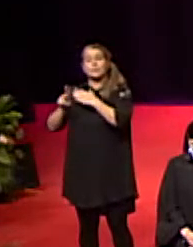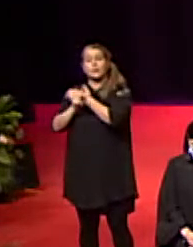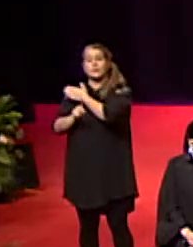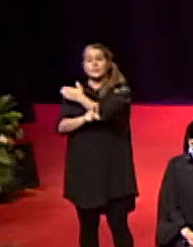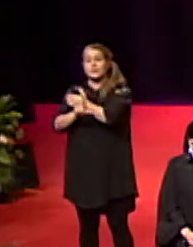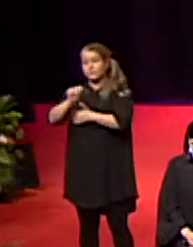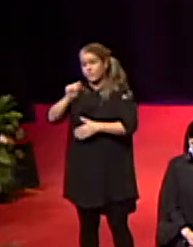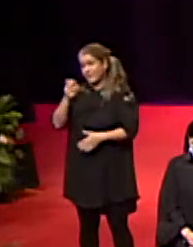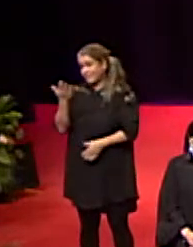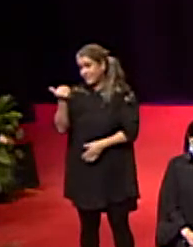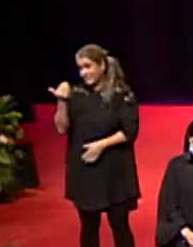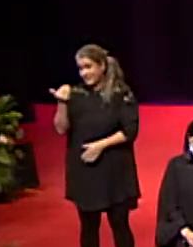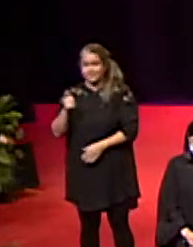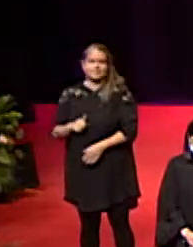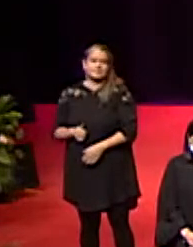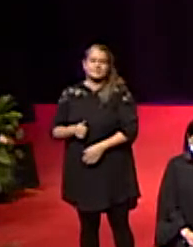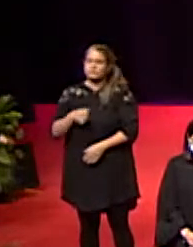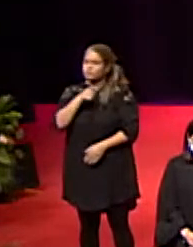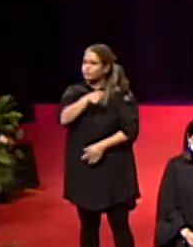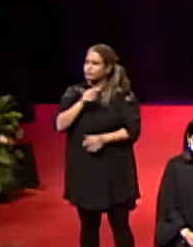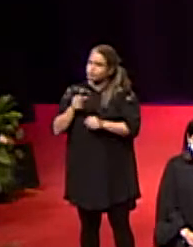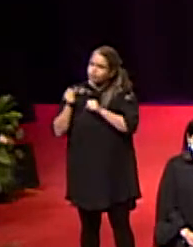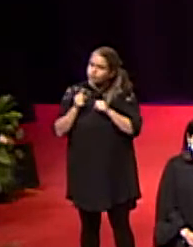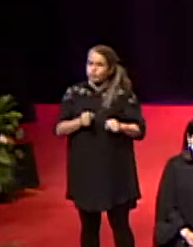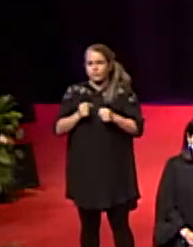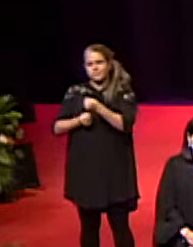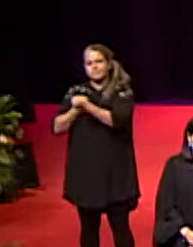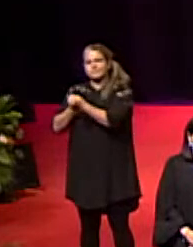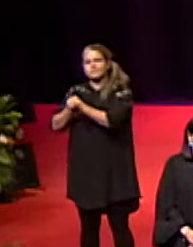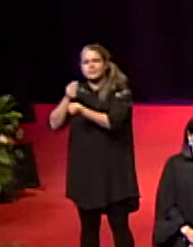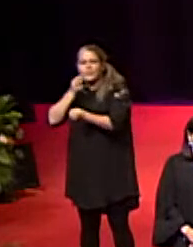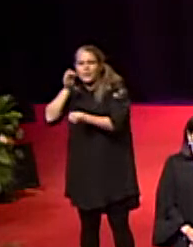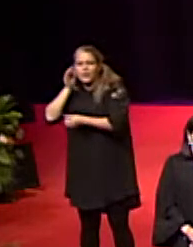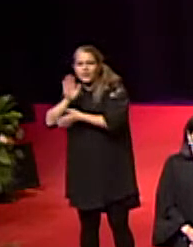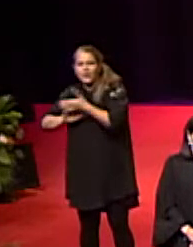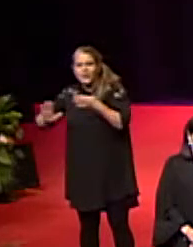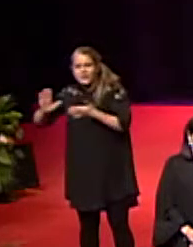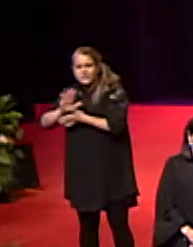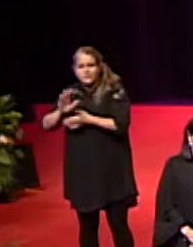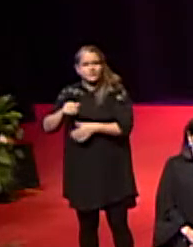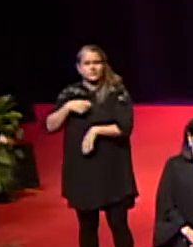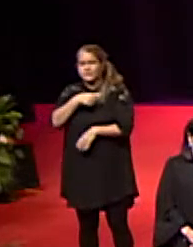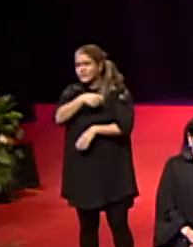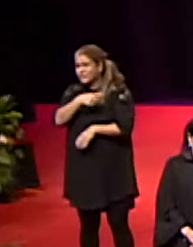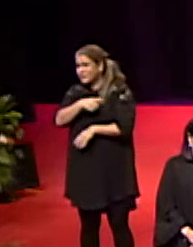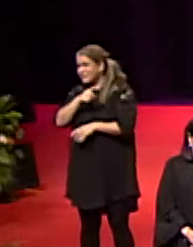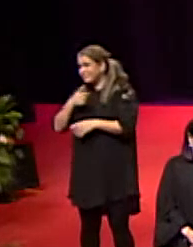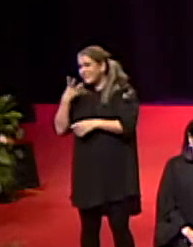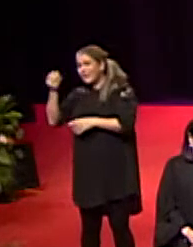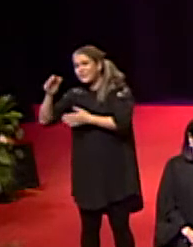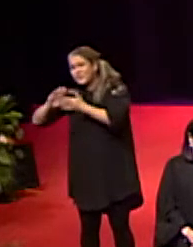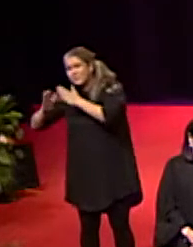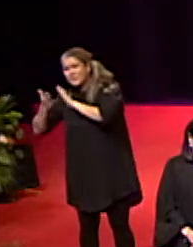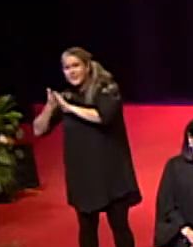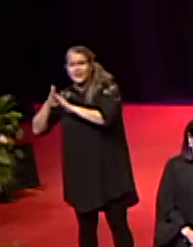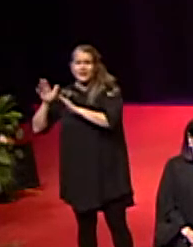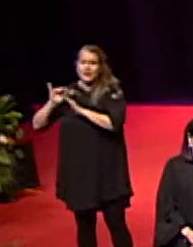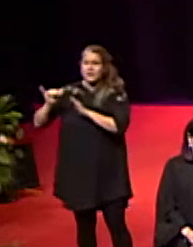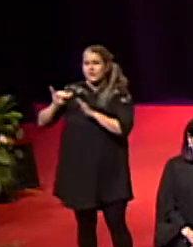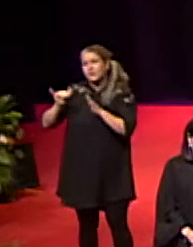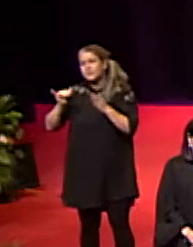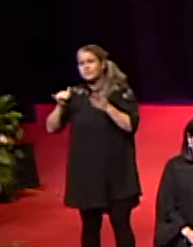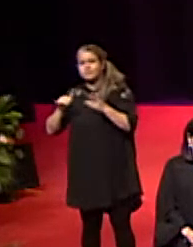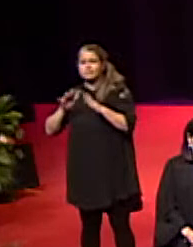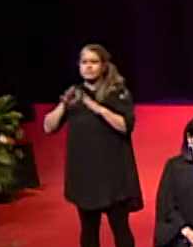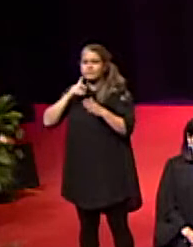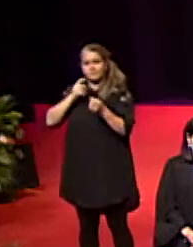of Parliament, Philomena has been a strong champion of Mohawk College, actively supporting the college within the community and singing the praises of initiatives such as